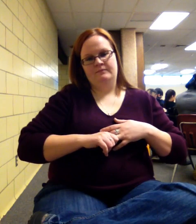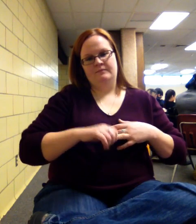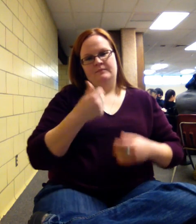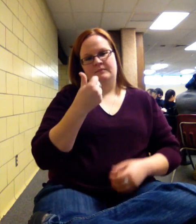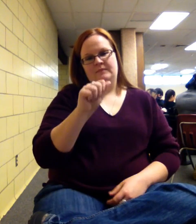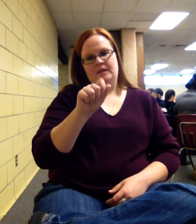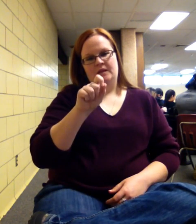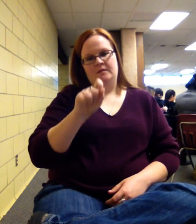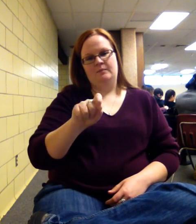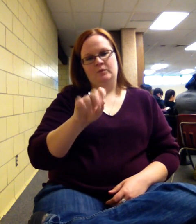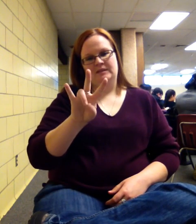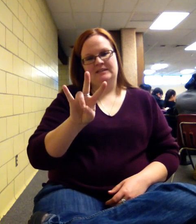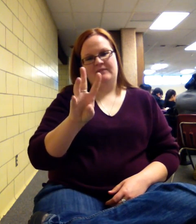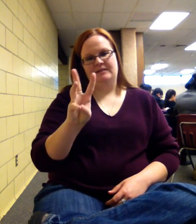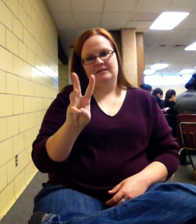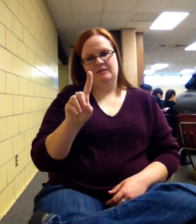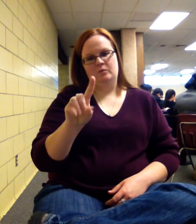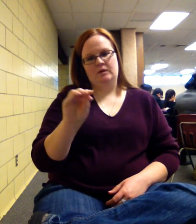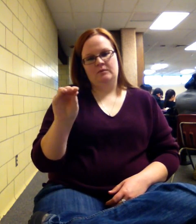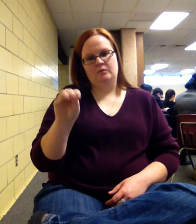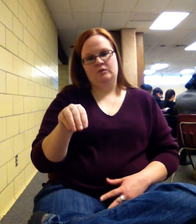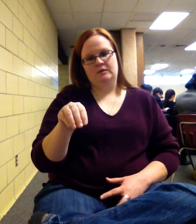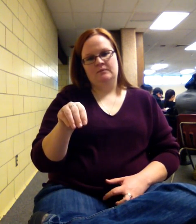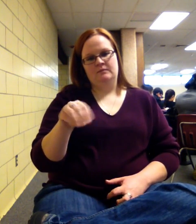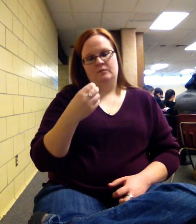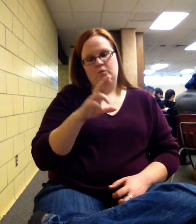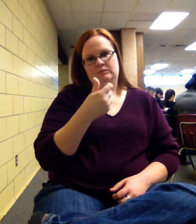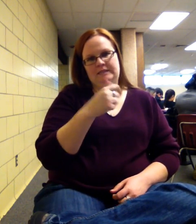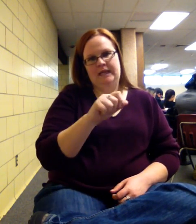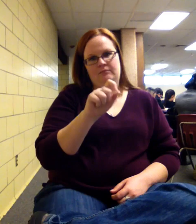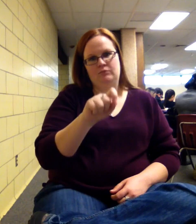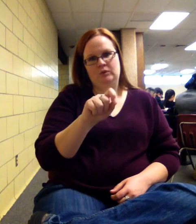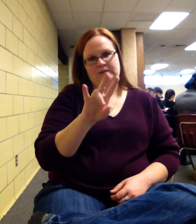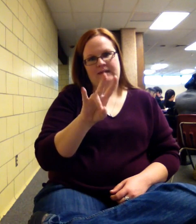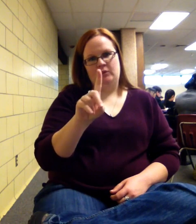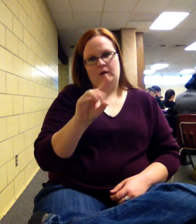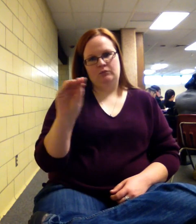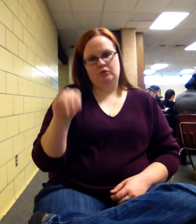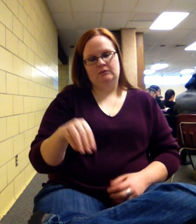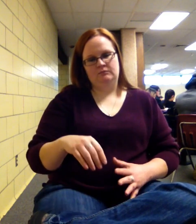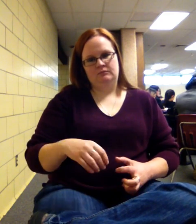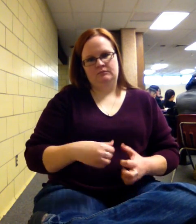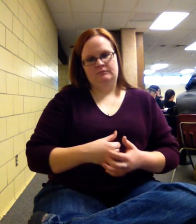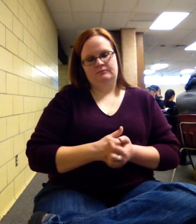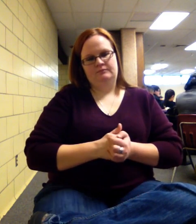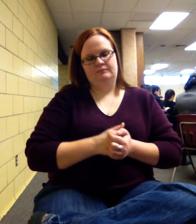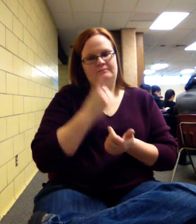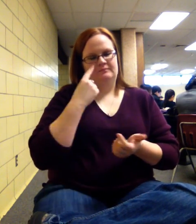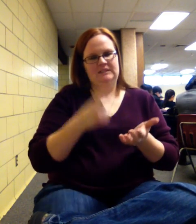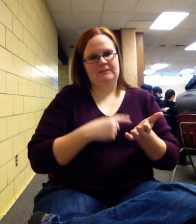.716%. Or 10.71. That's all I'm going to worry about. Because sometimes these calculators will round a